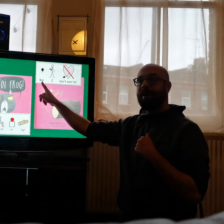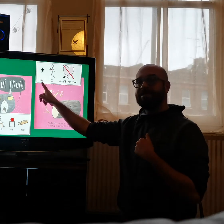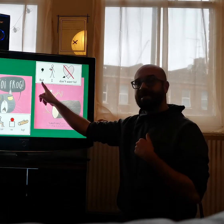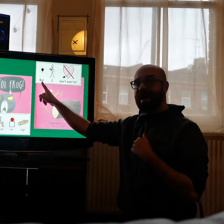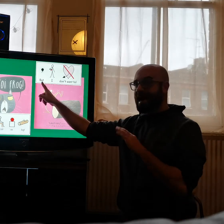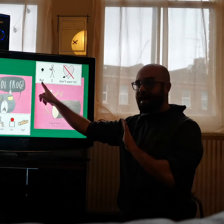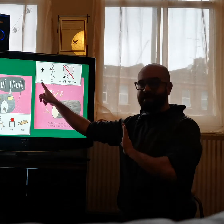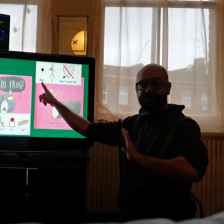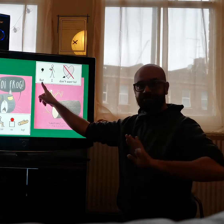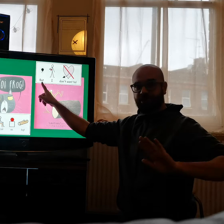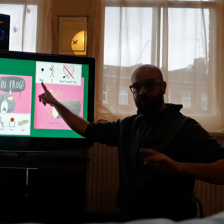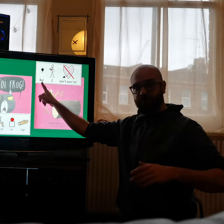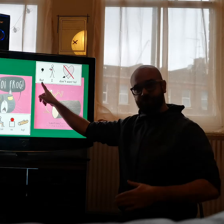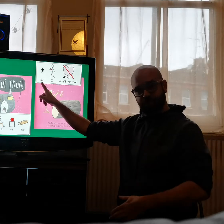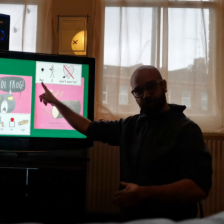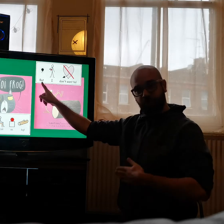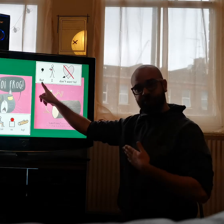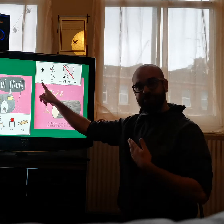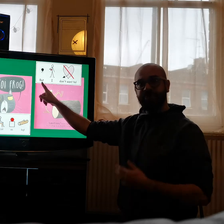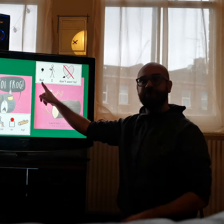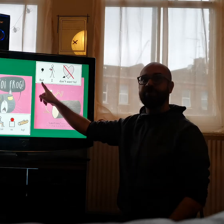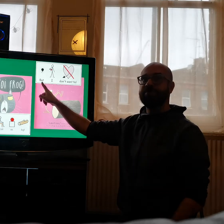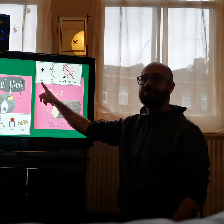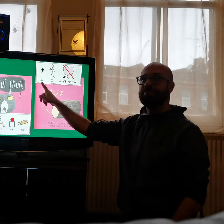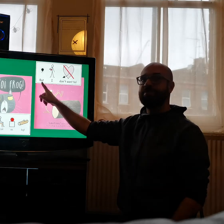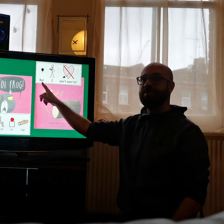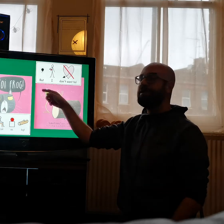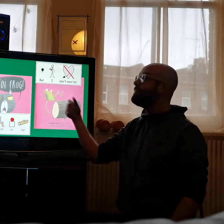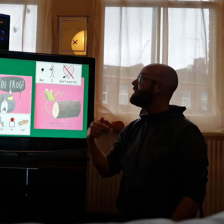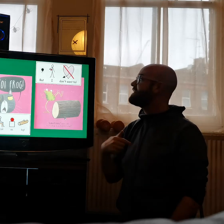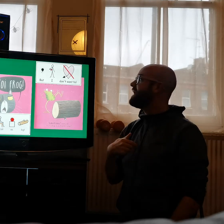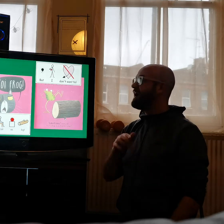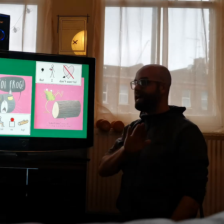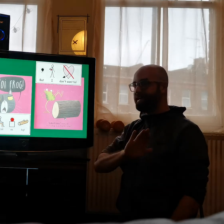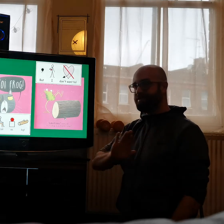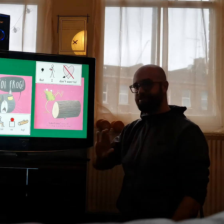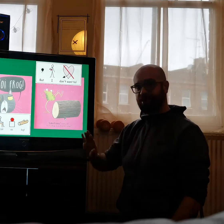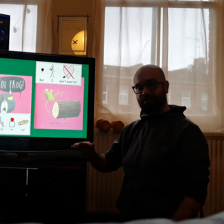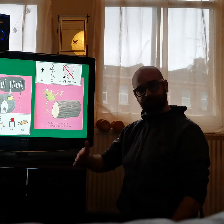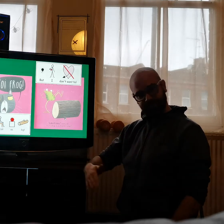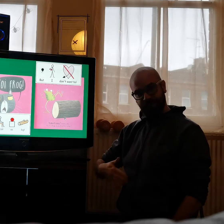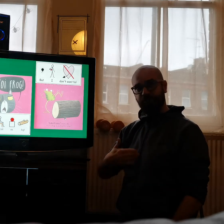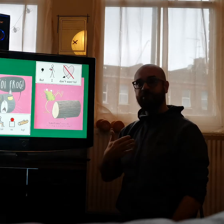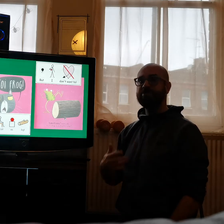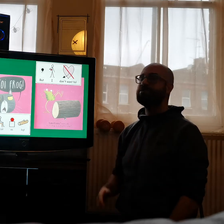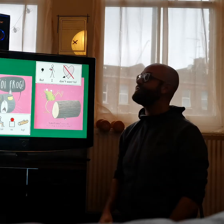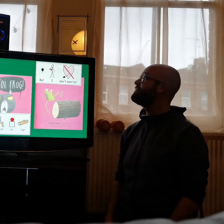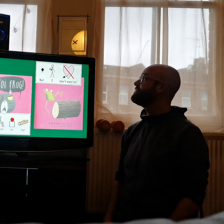But I don't want to. But I don't want to.